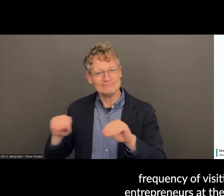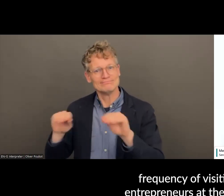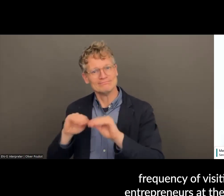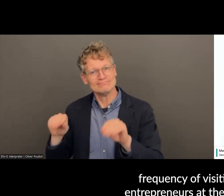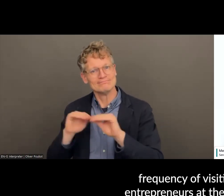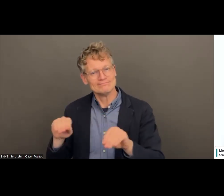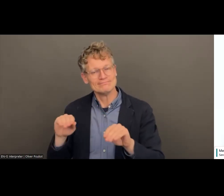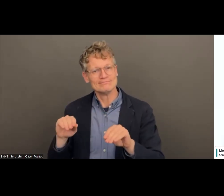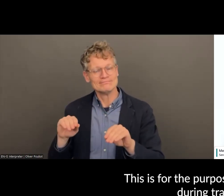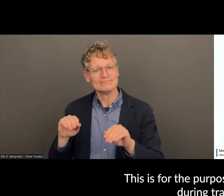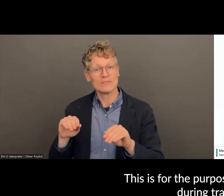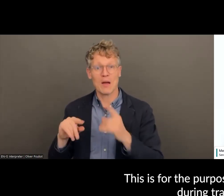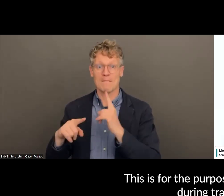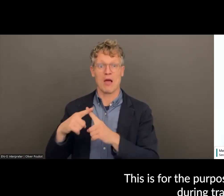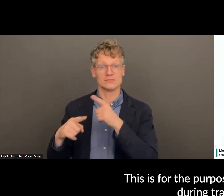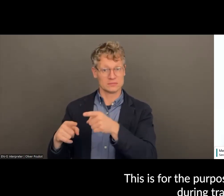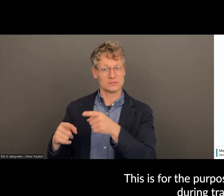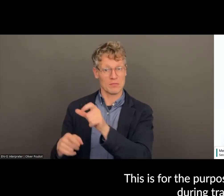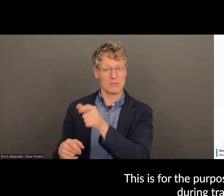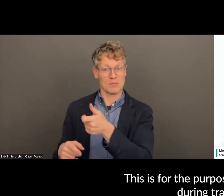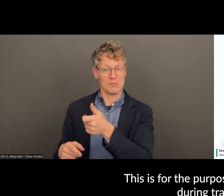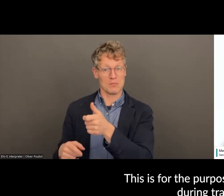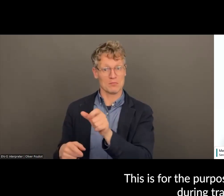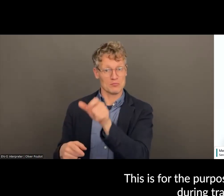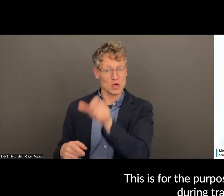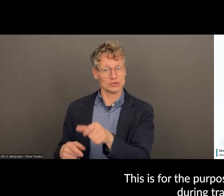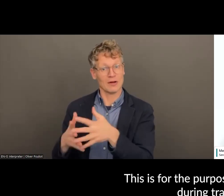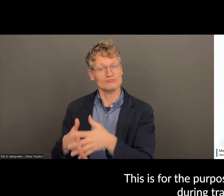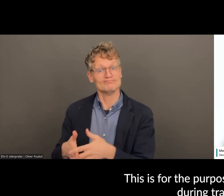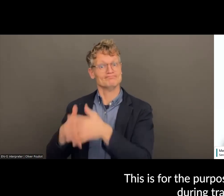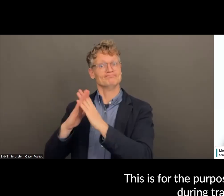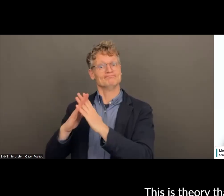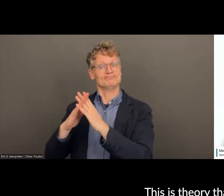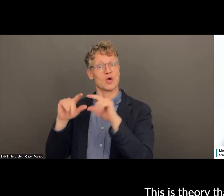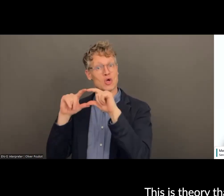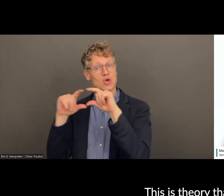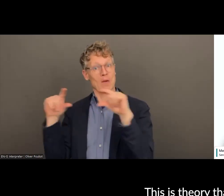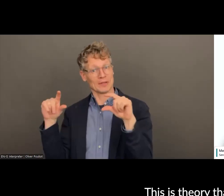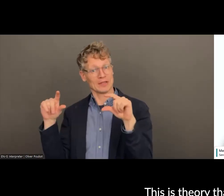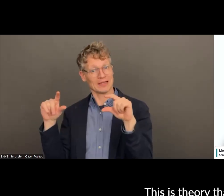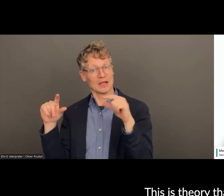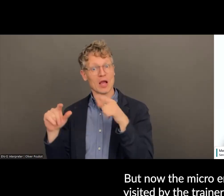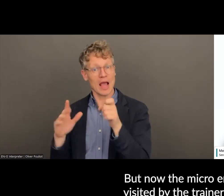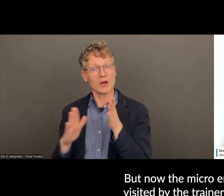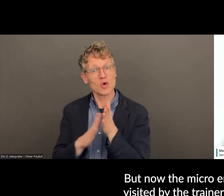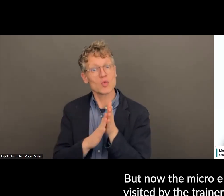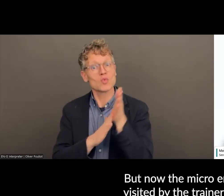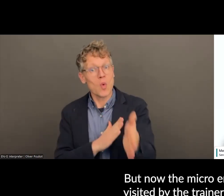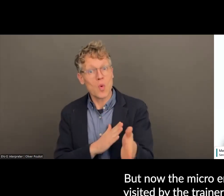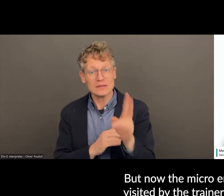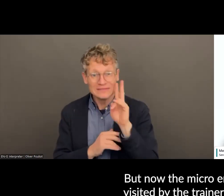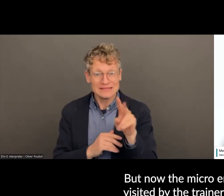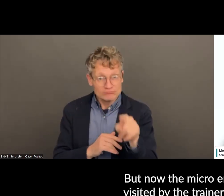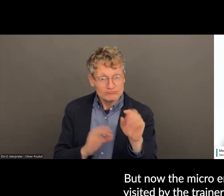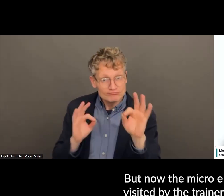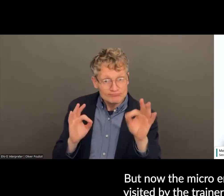their business sites. This is for the purpose of mentorship. During training, this is theory that is offered, but now the